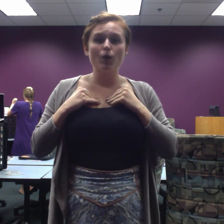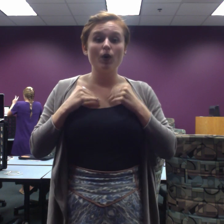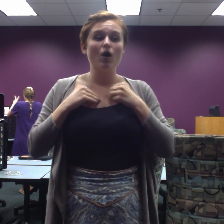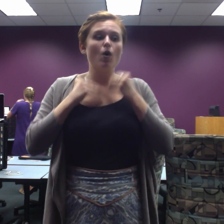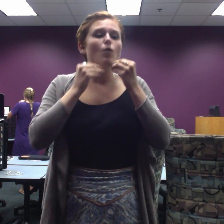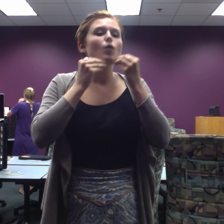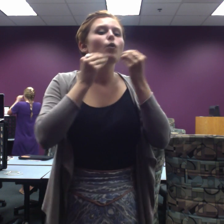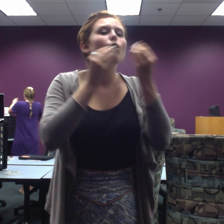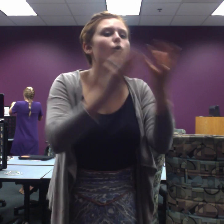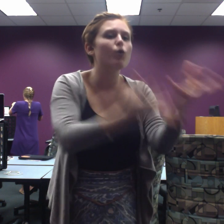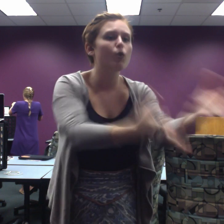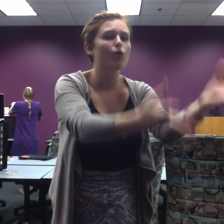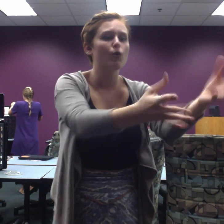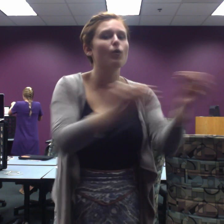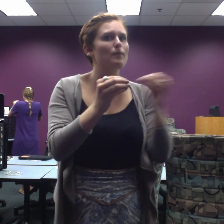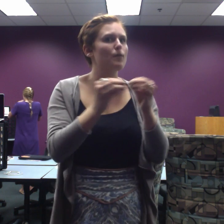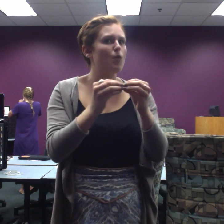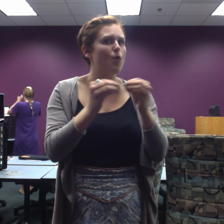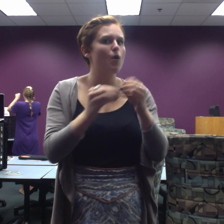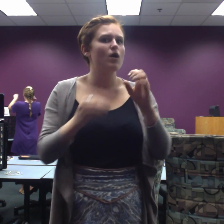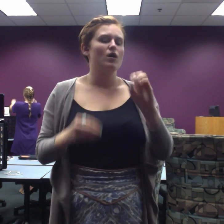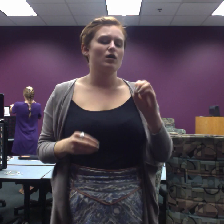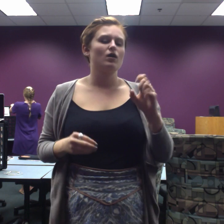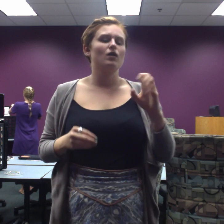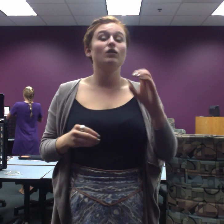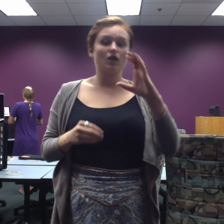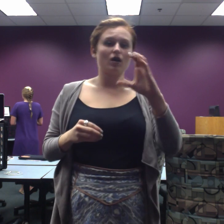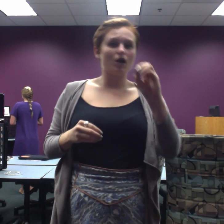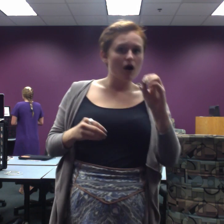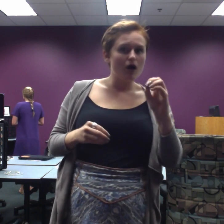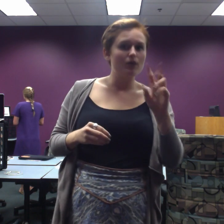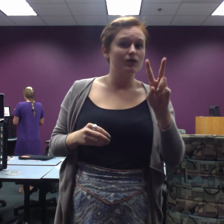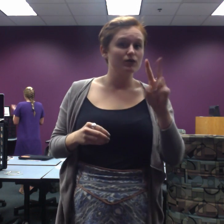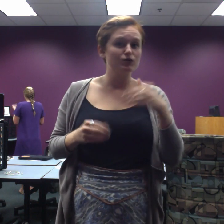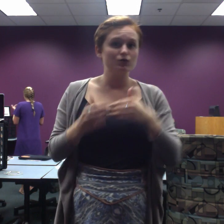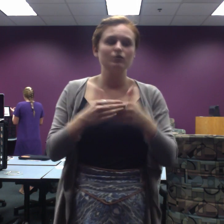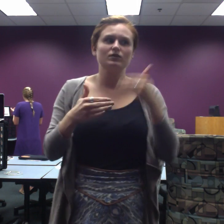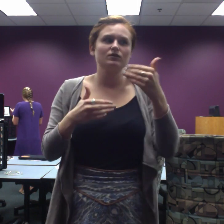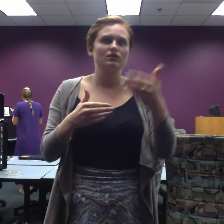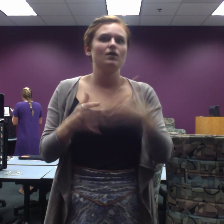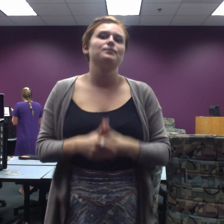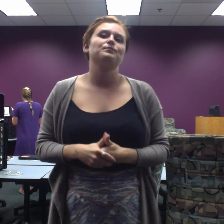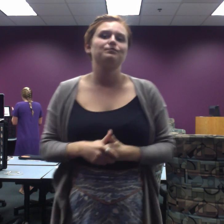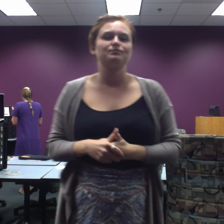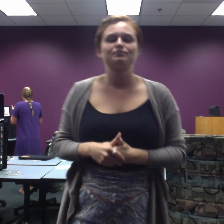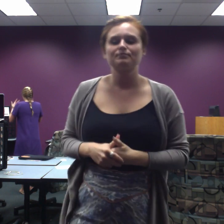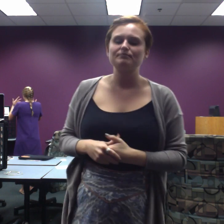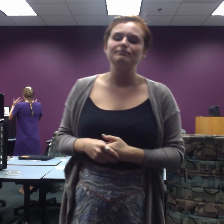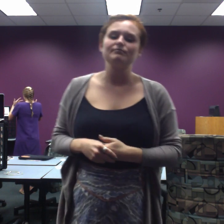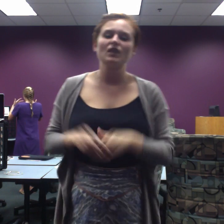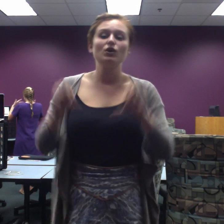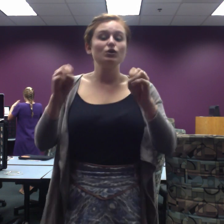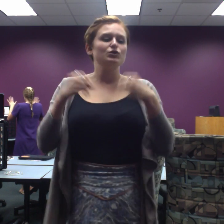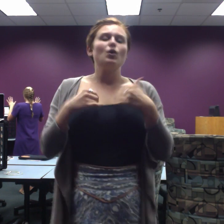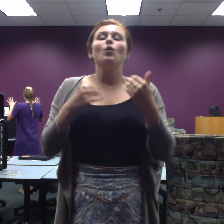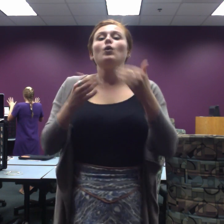right? Now we're going to go on to another lesson. So put your things away and get ready. We'll stand up